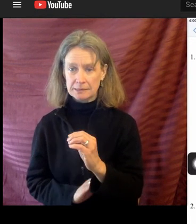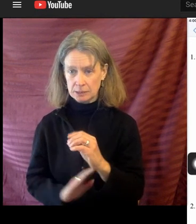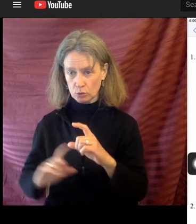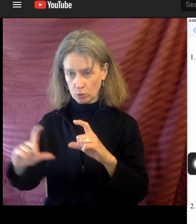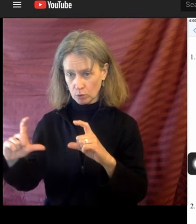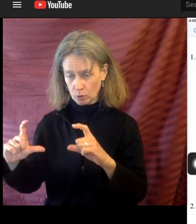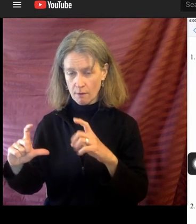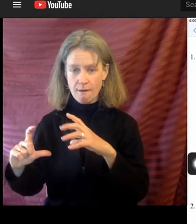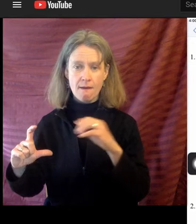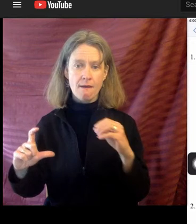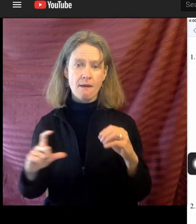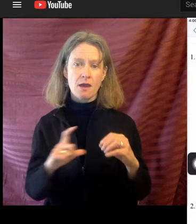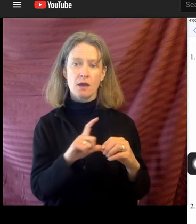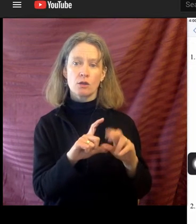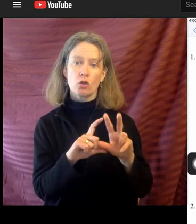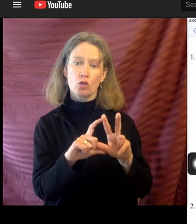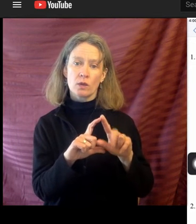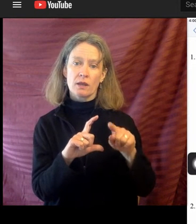So